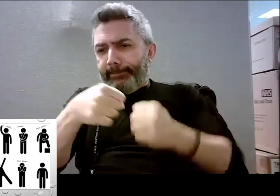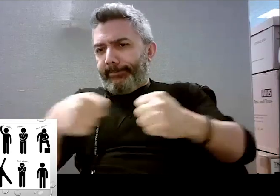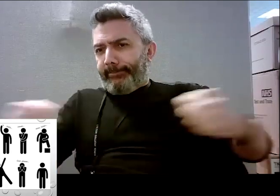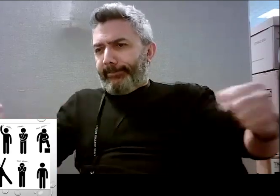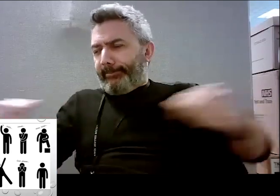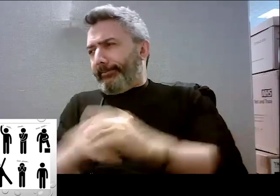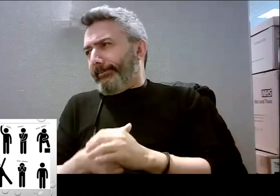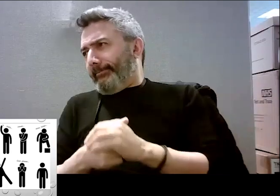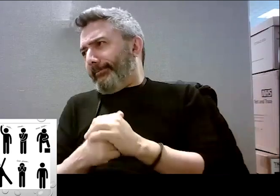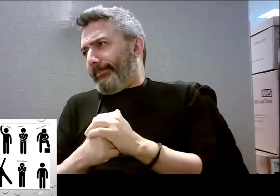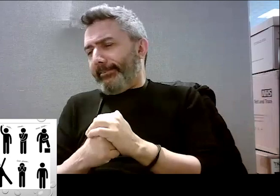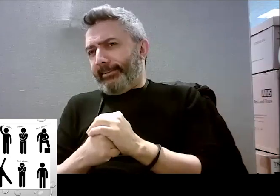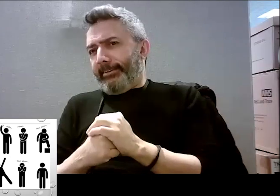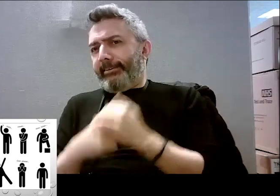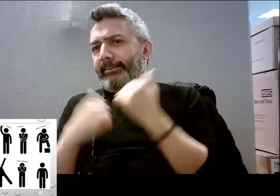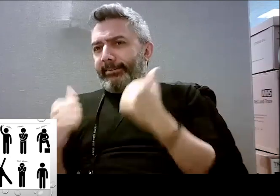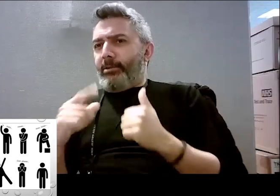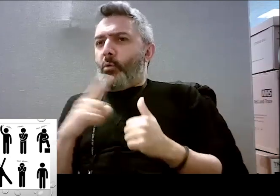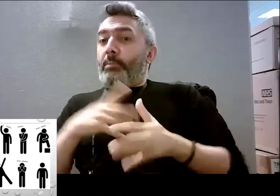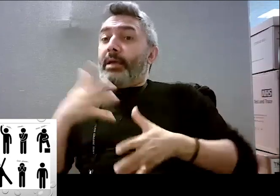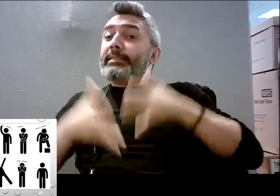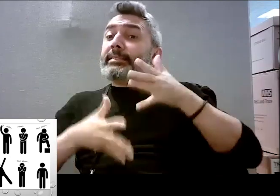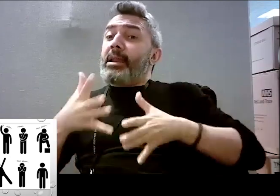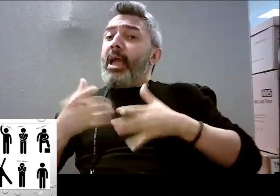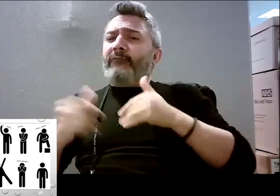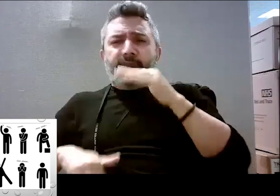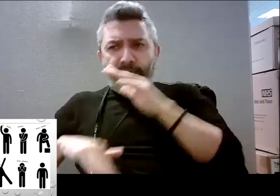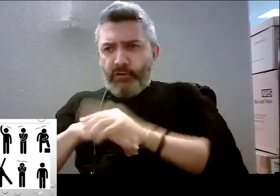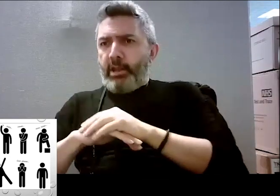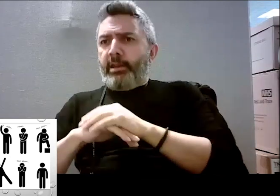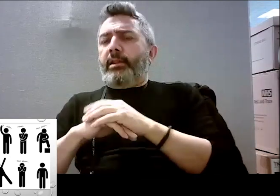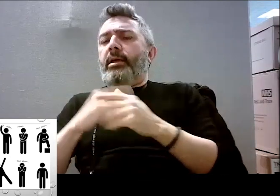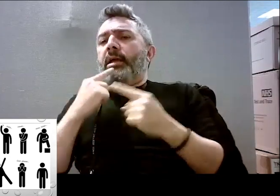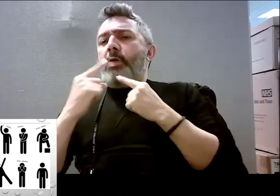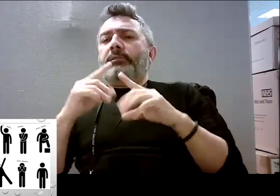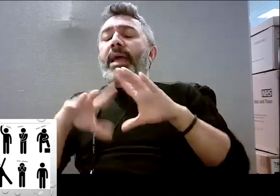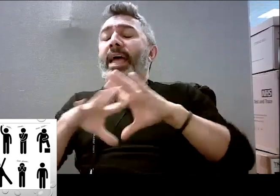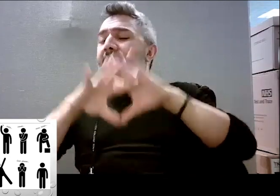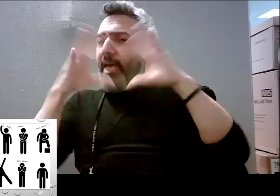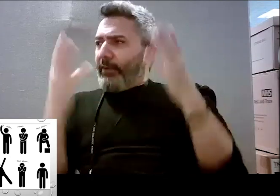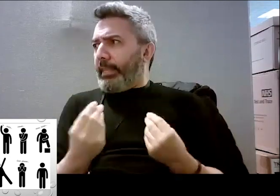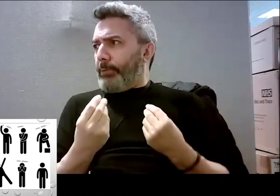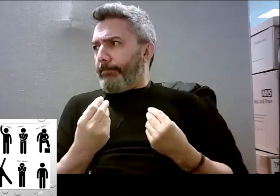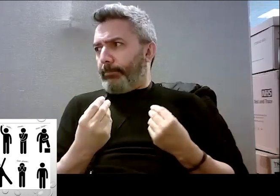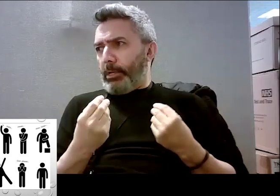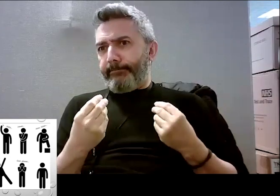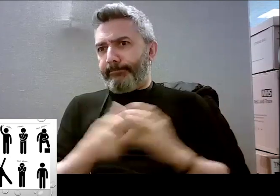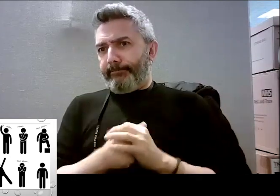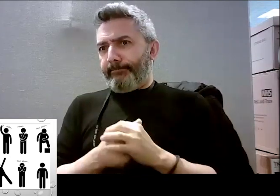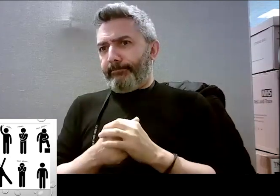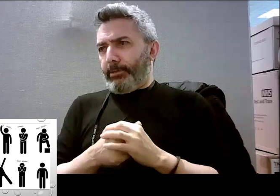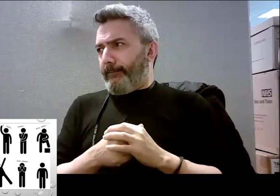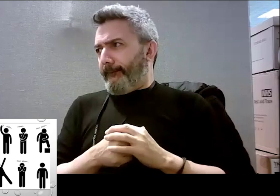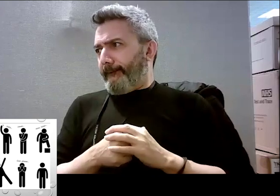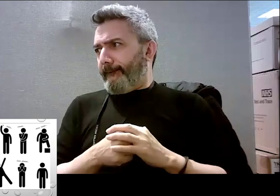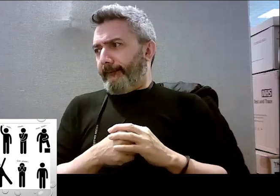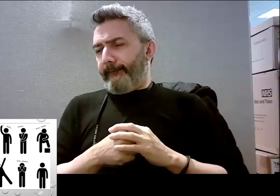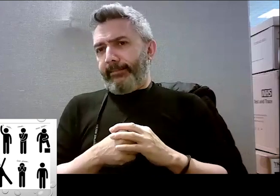carries on. This is because BSL and English are slightly different, so I tend to give the